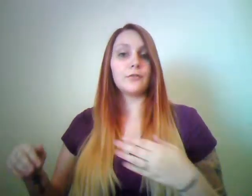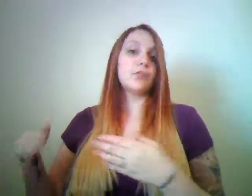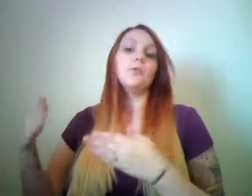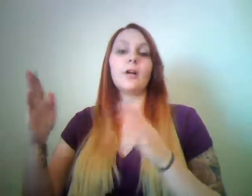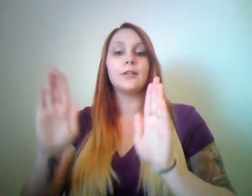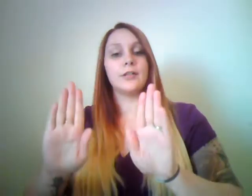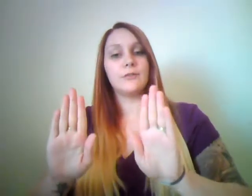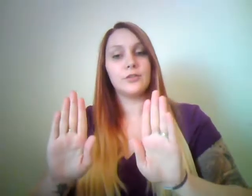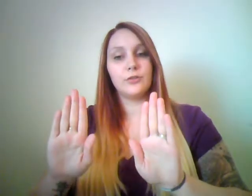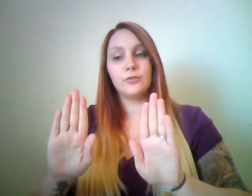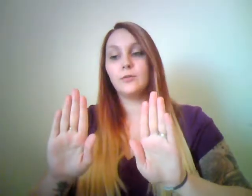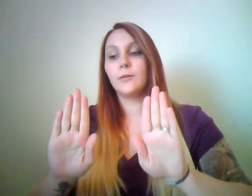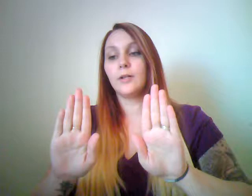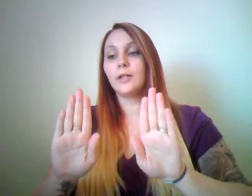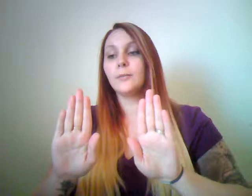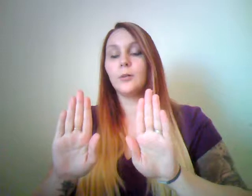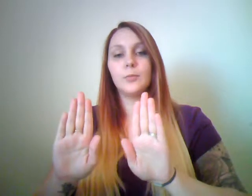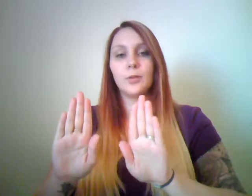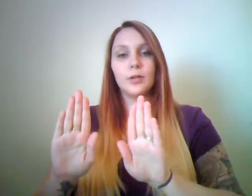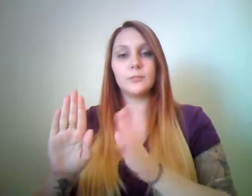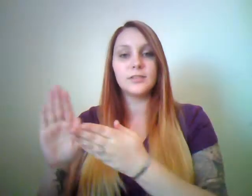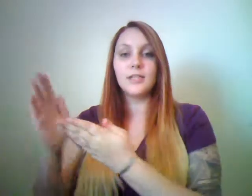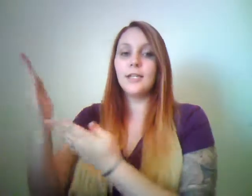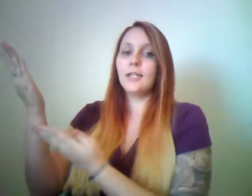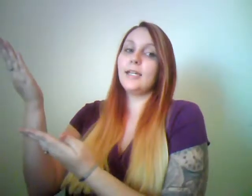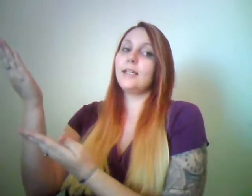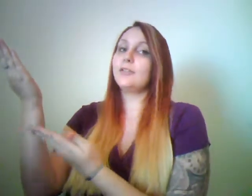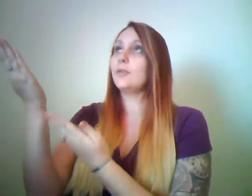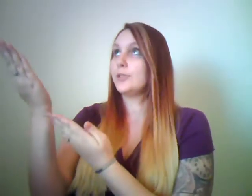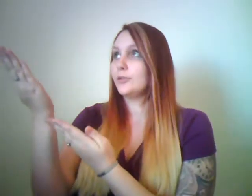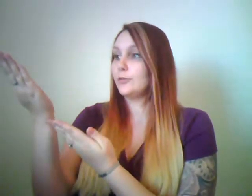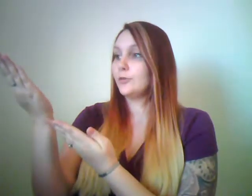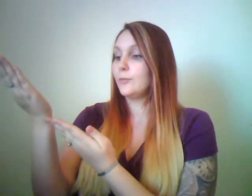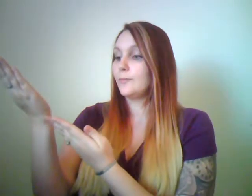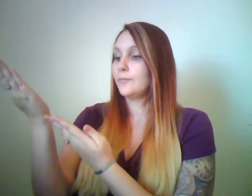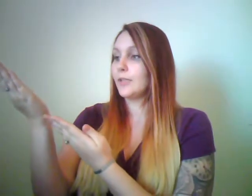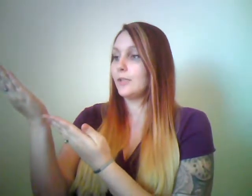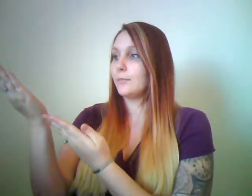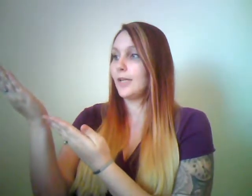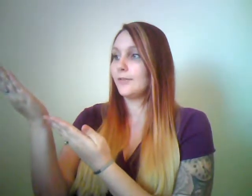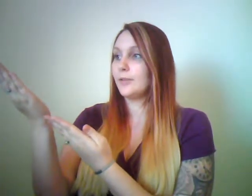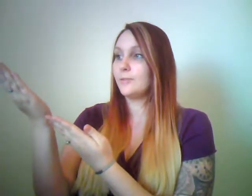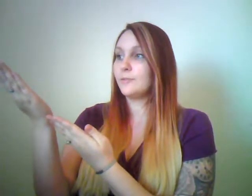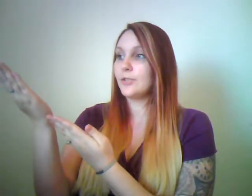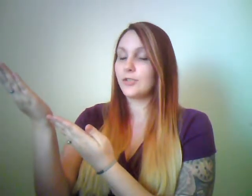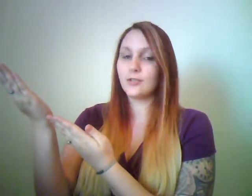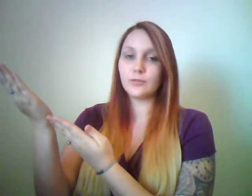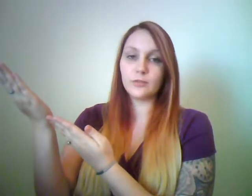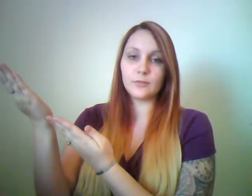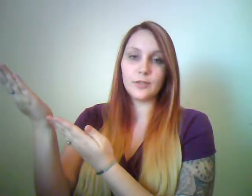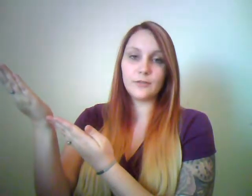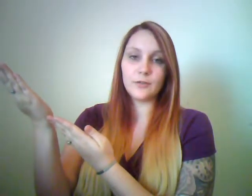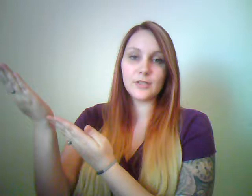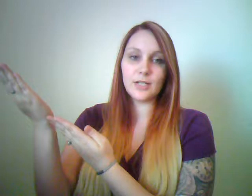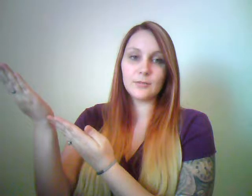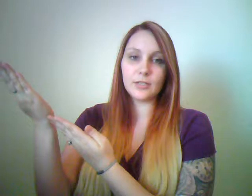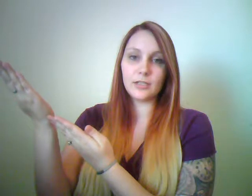you're going to have two open palms, and you're going to have them gestured towards wherever you establish God to